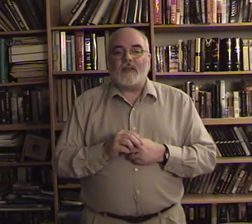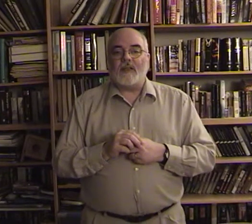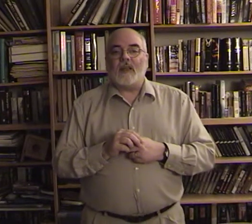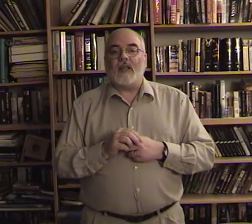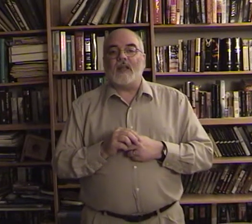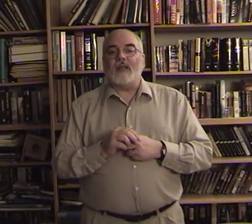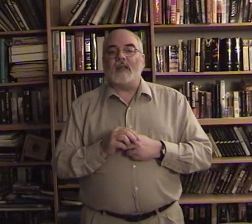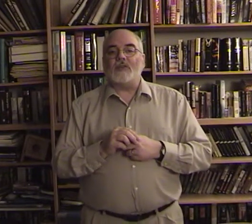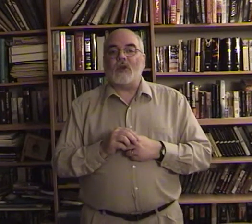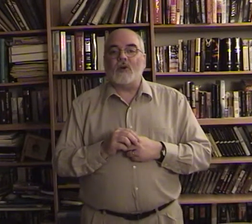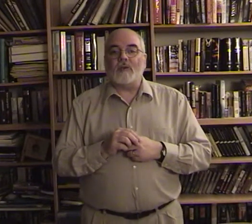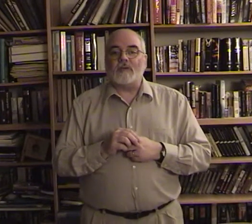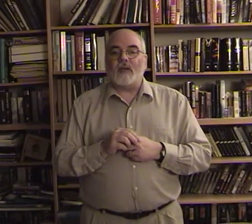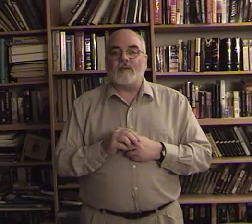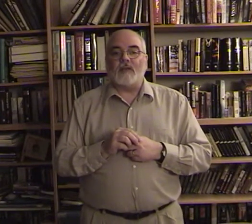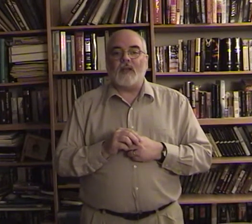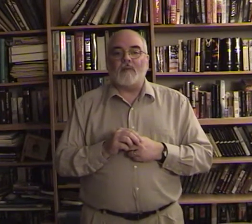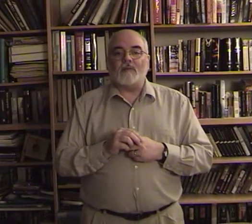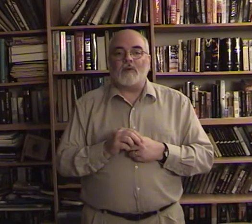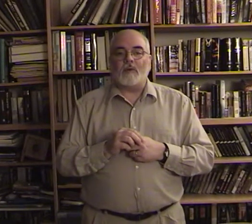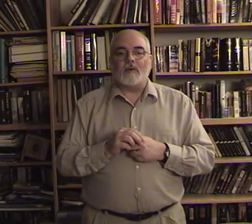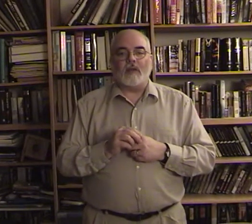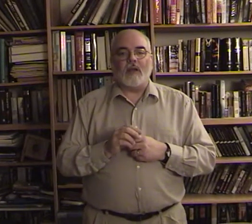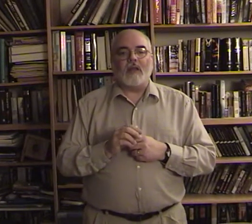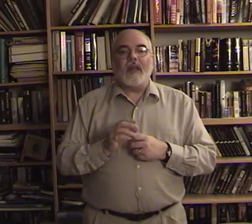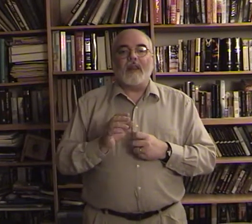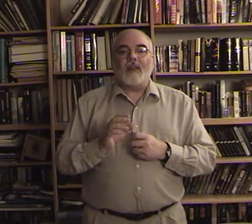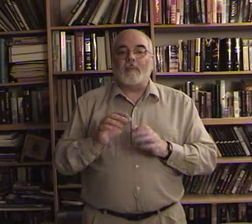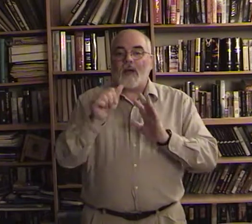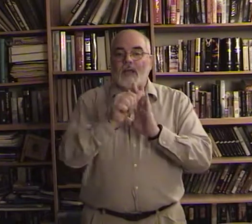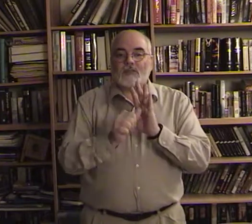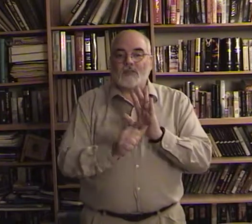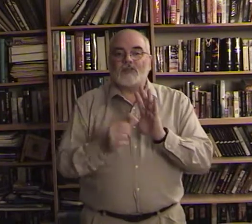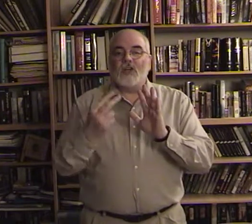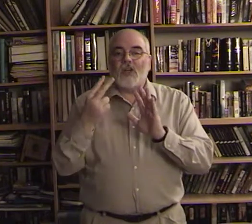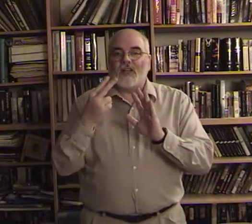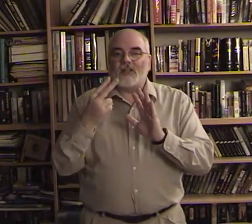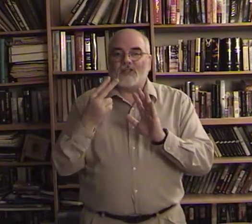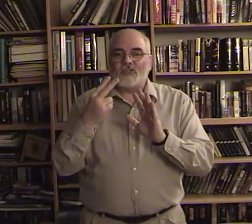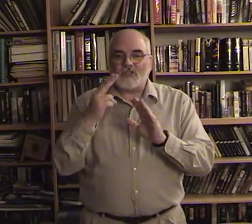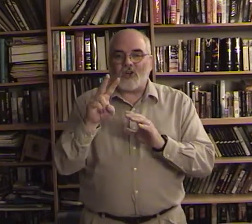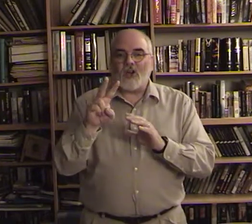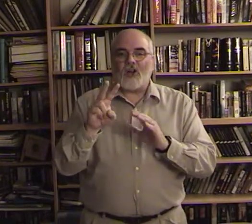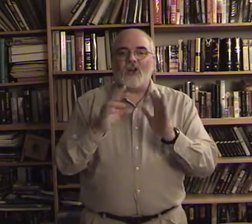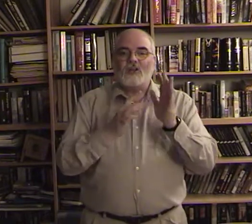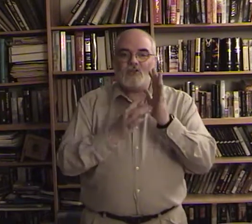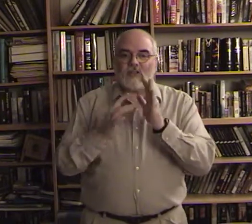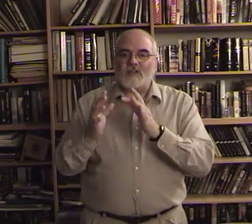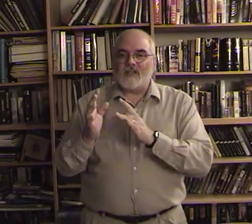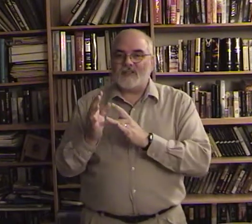he showed himself to them and put them okay the apostles saw jesus